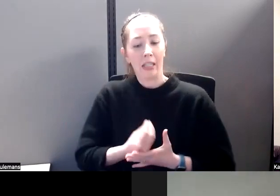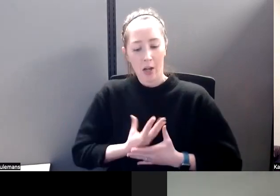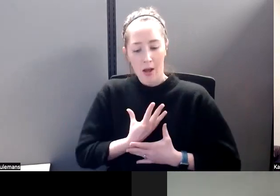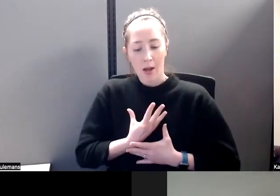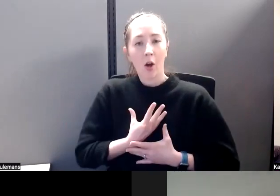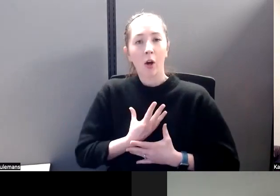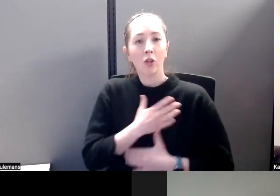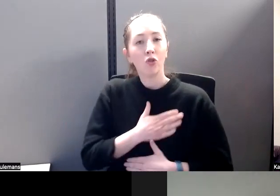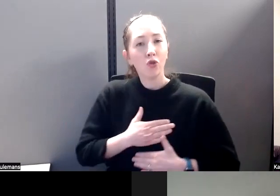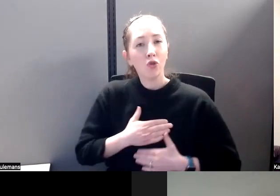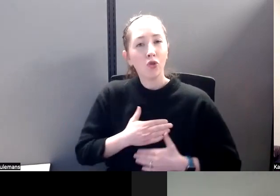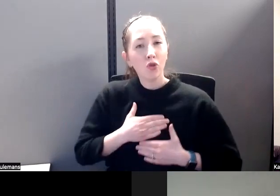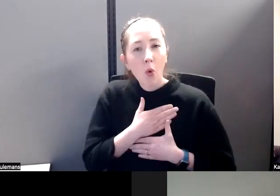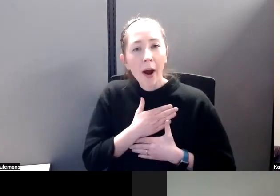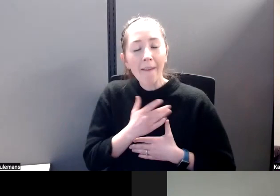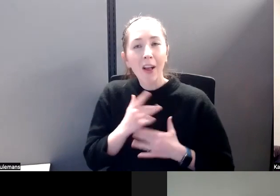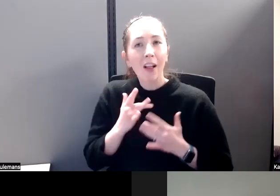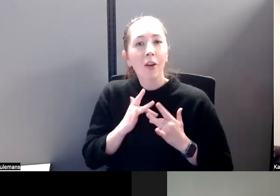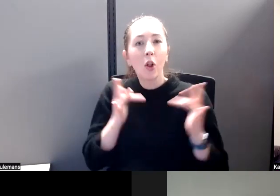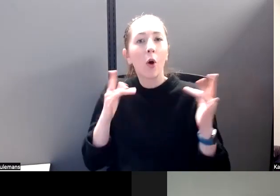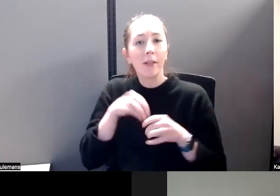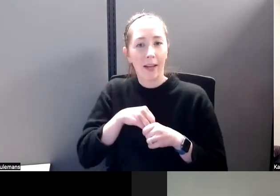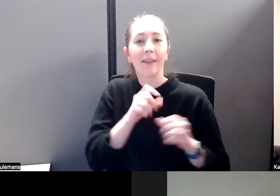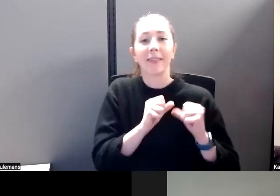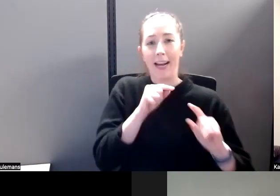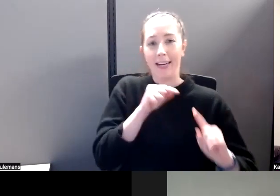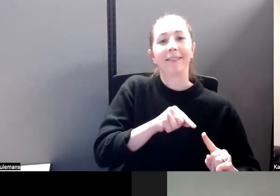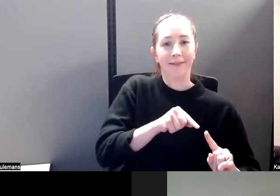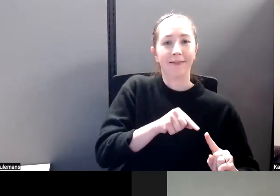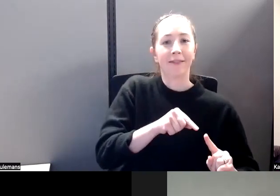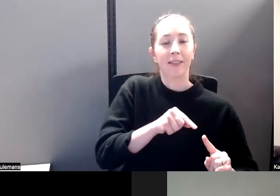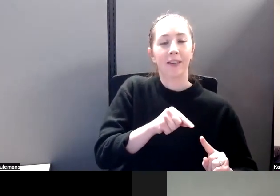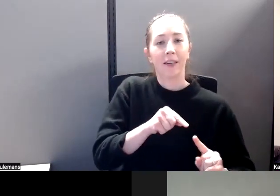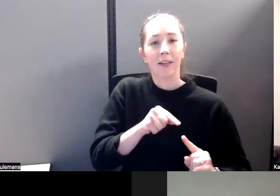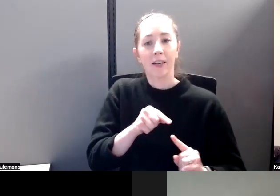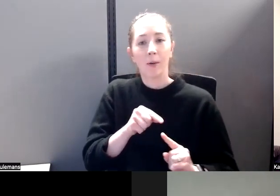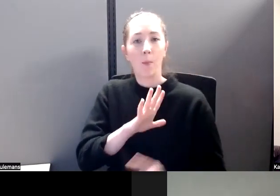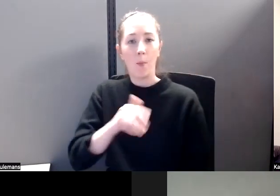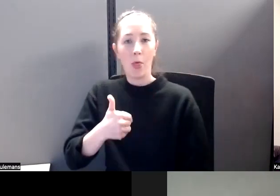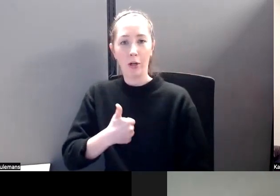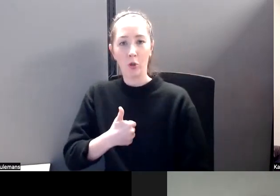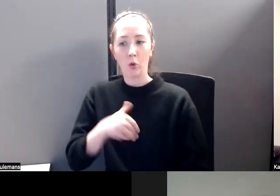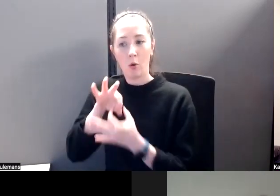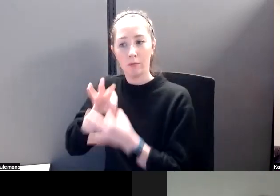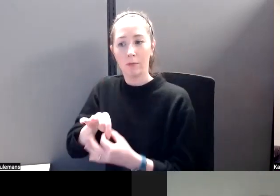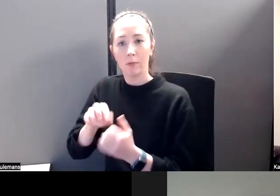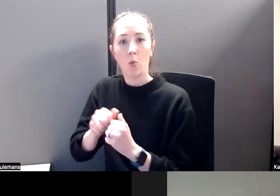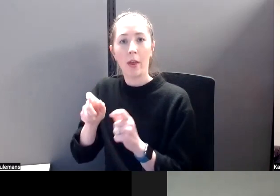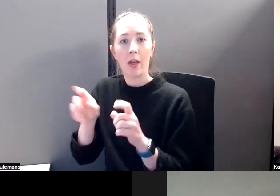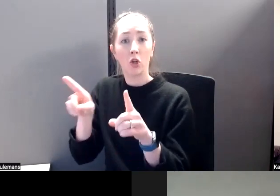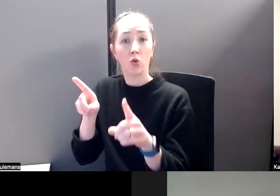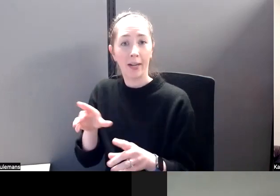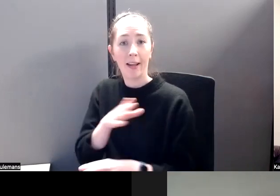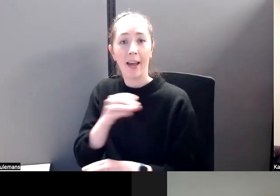me that glowy feeling? It's acting. But there's a soul connection to directing and storytelling